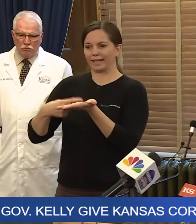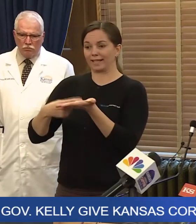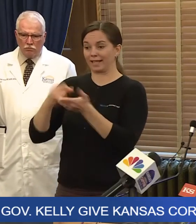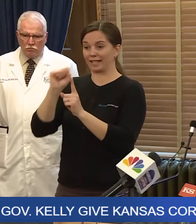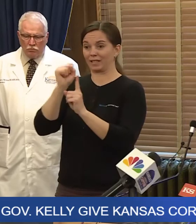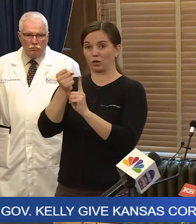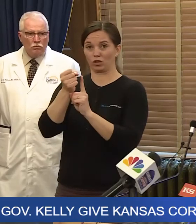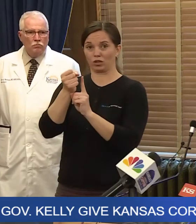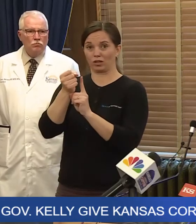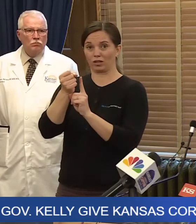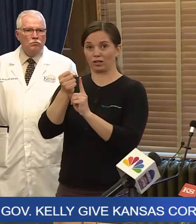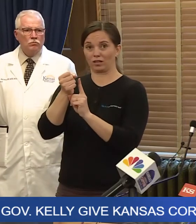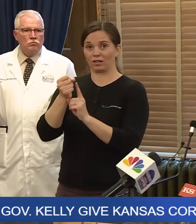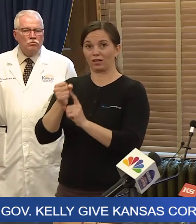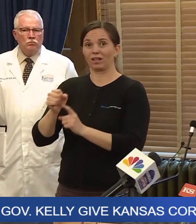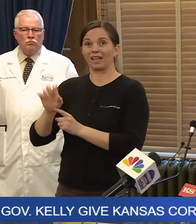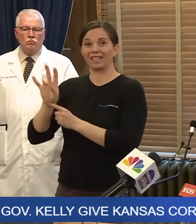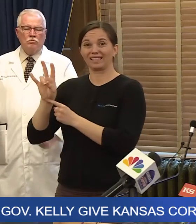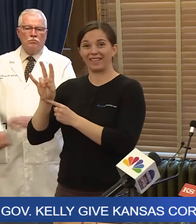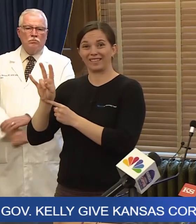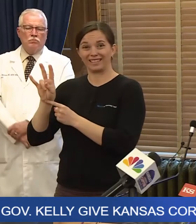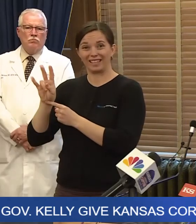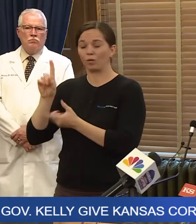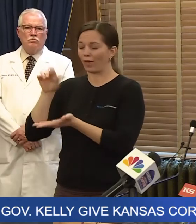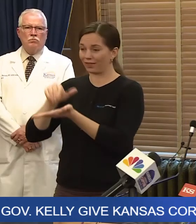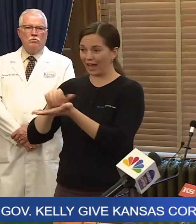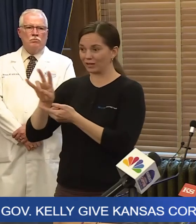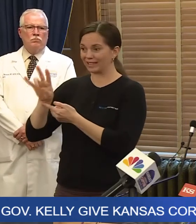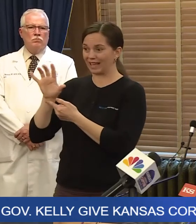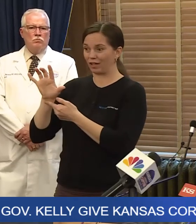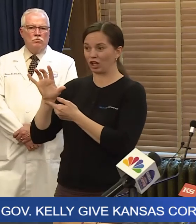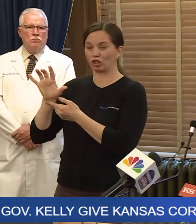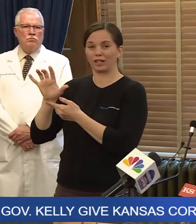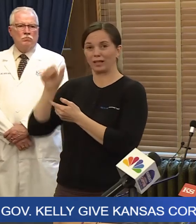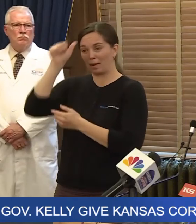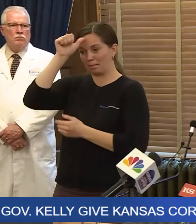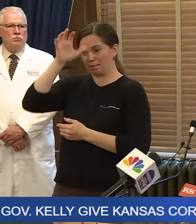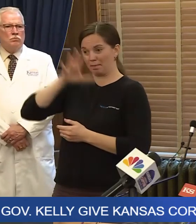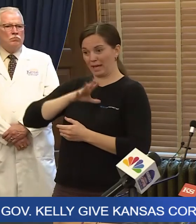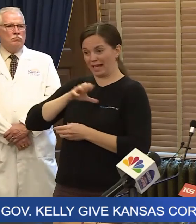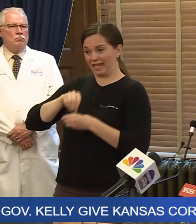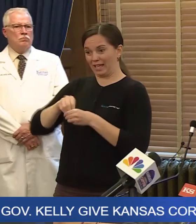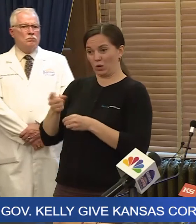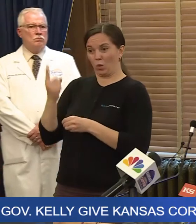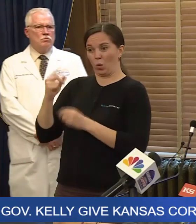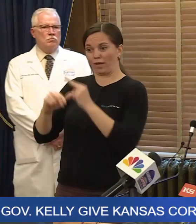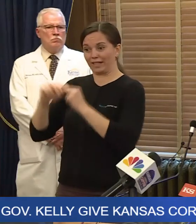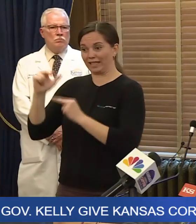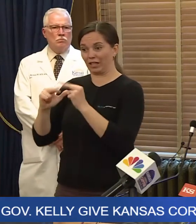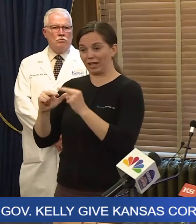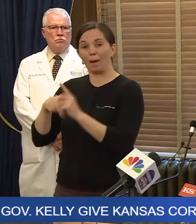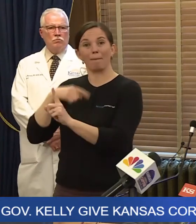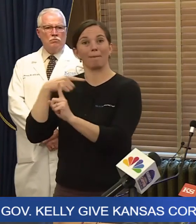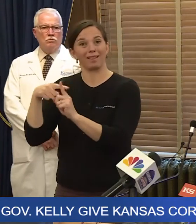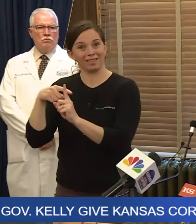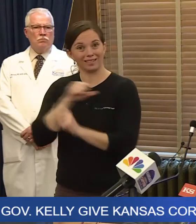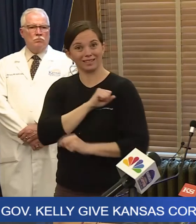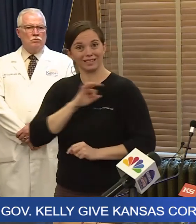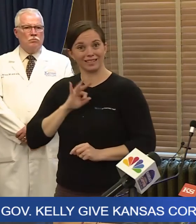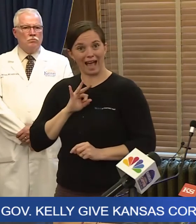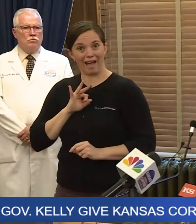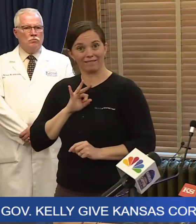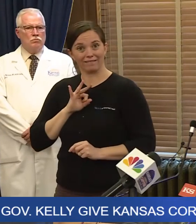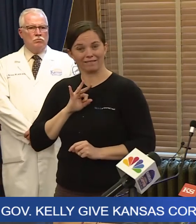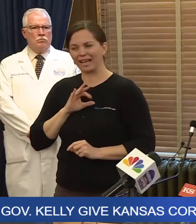have 1,700 men, in one facility, not to mention the staff, and you've got to move these